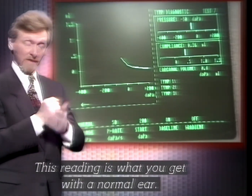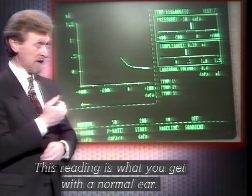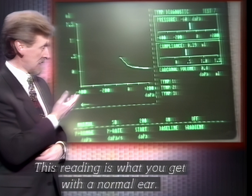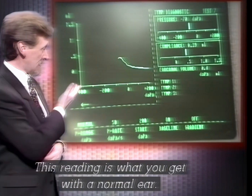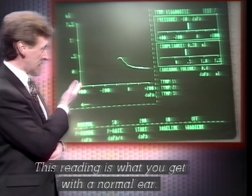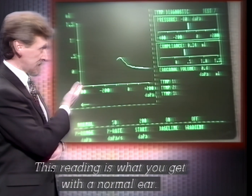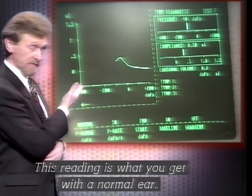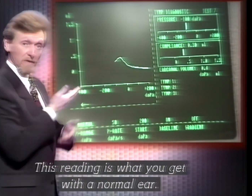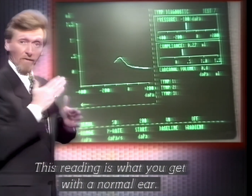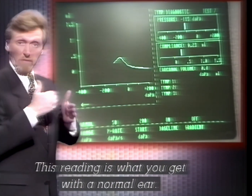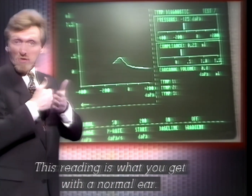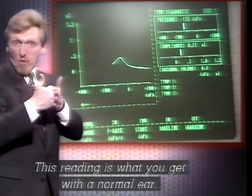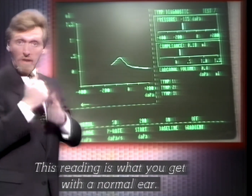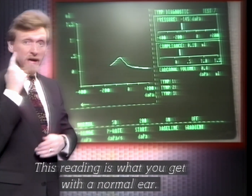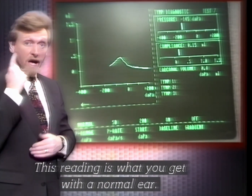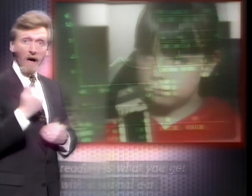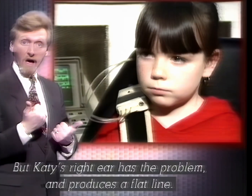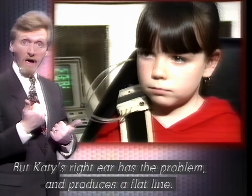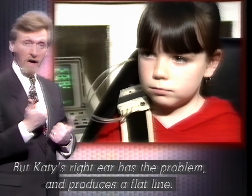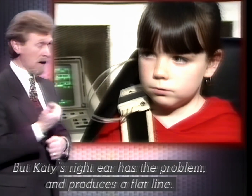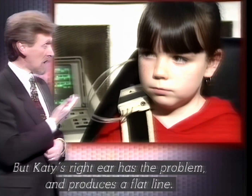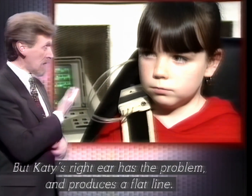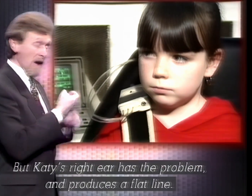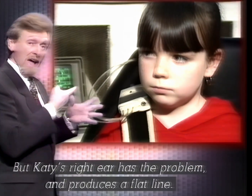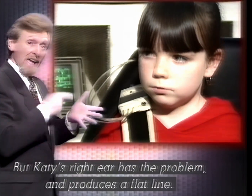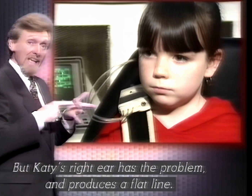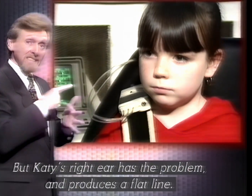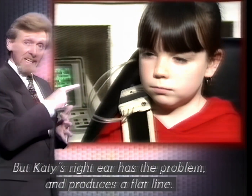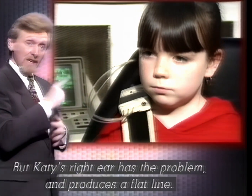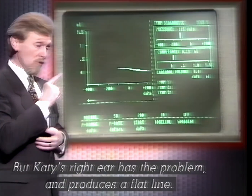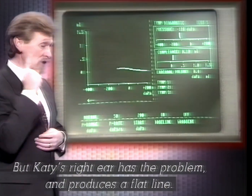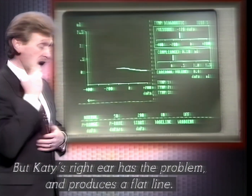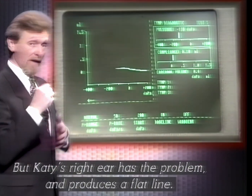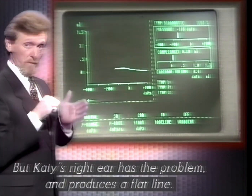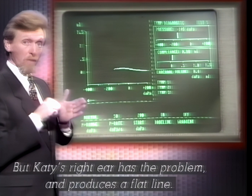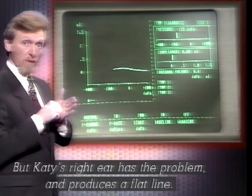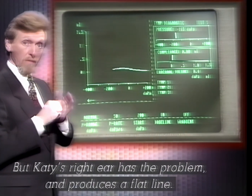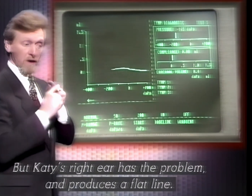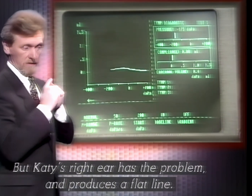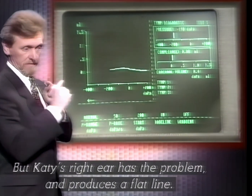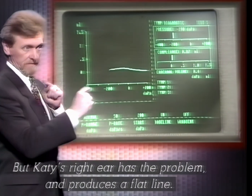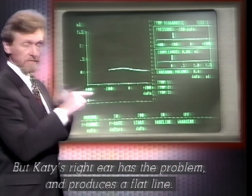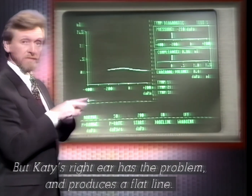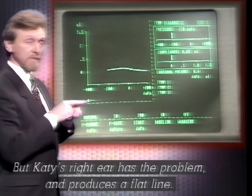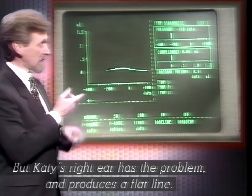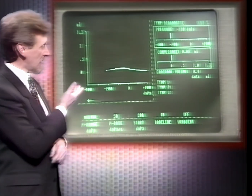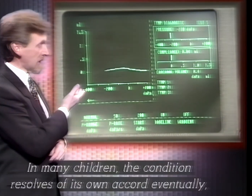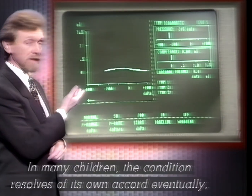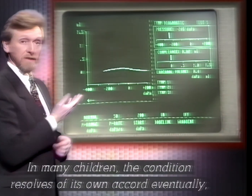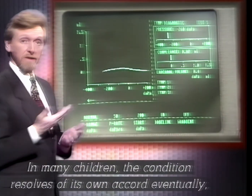what you get with a normal ear. But Katie's right ear has the problem and produces a flat line. In